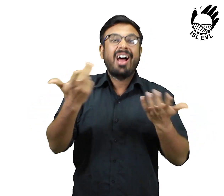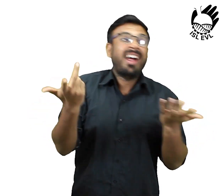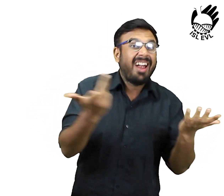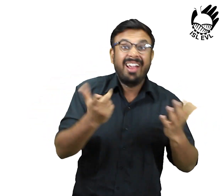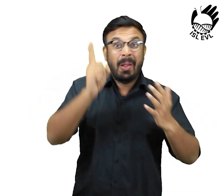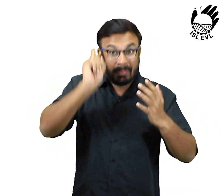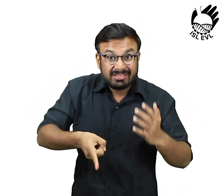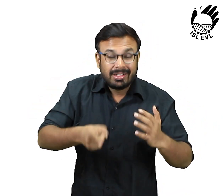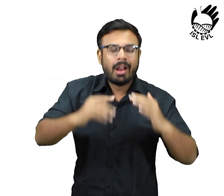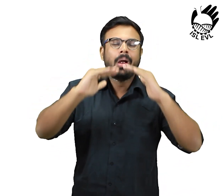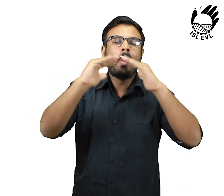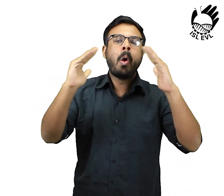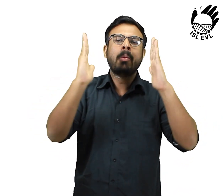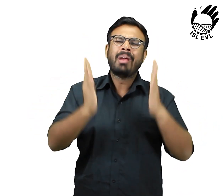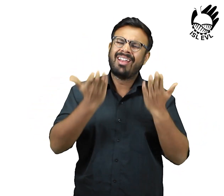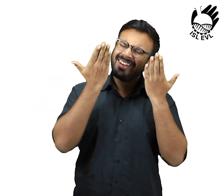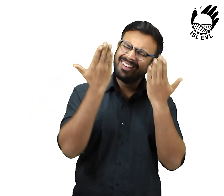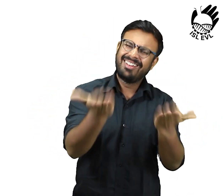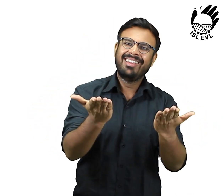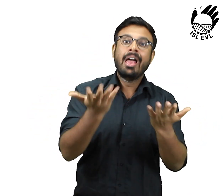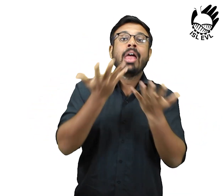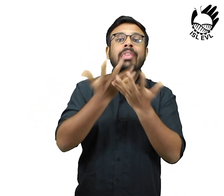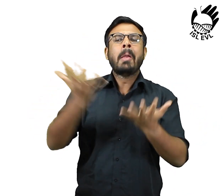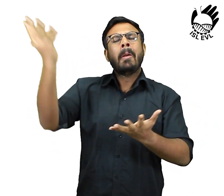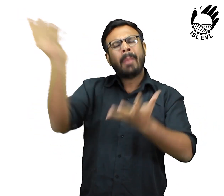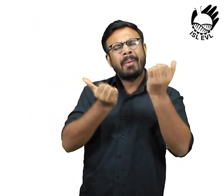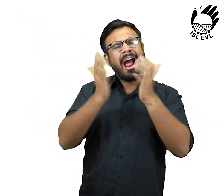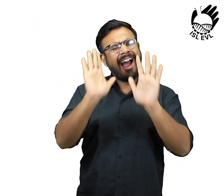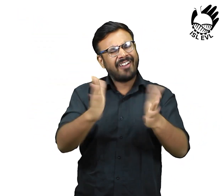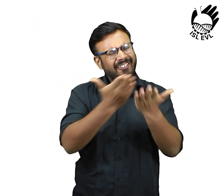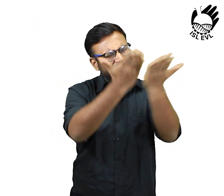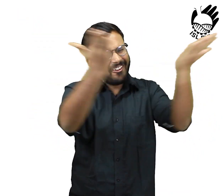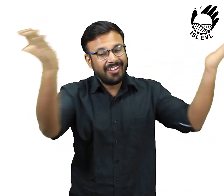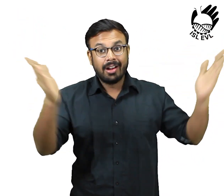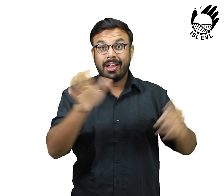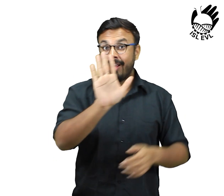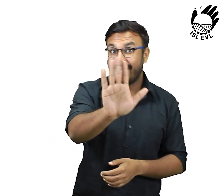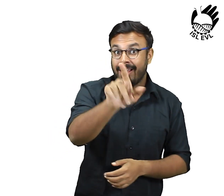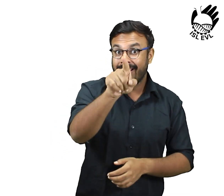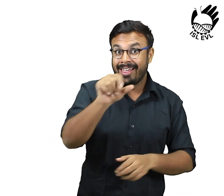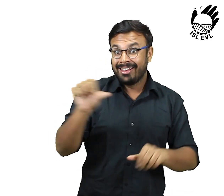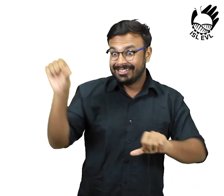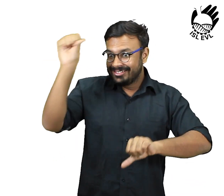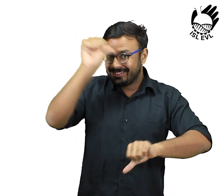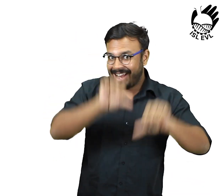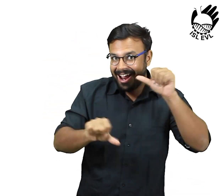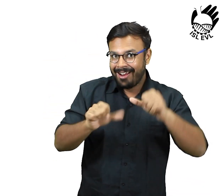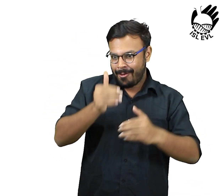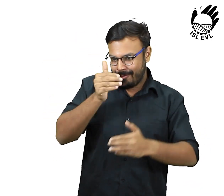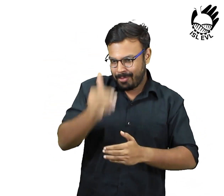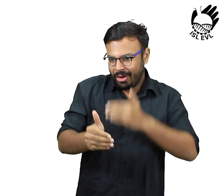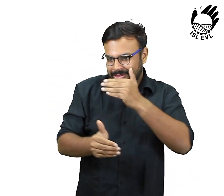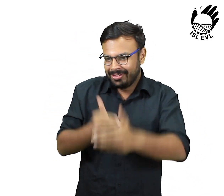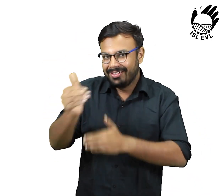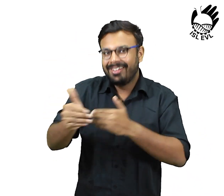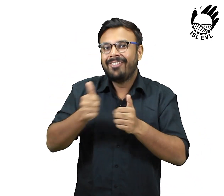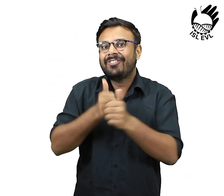interesting chemistry at home using commonly available materials. For this experiment, we will need